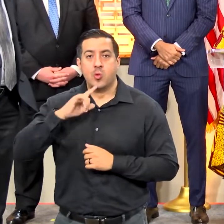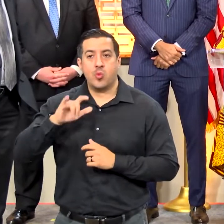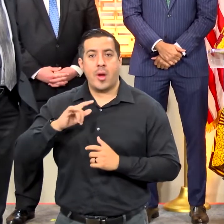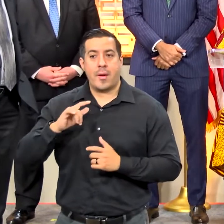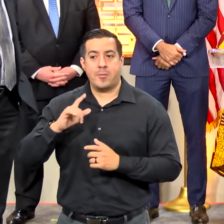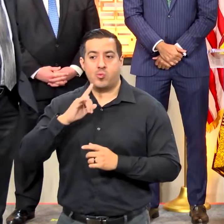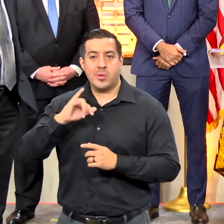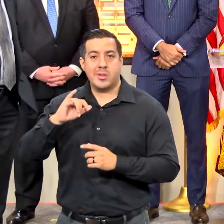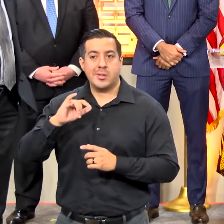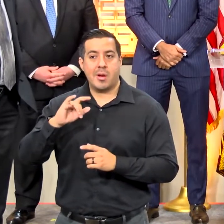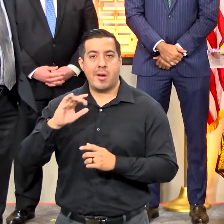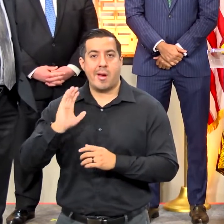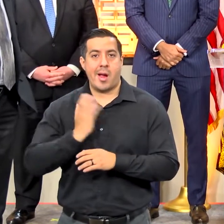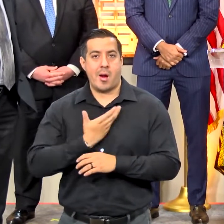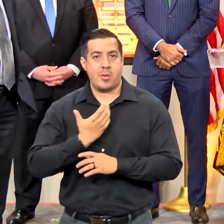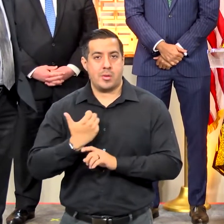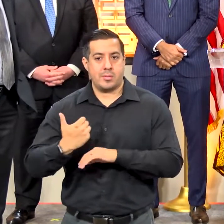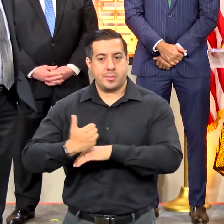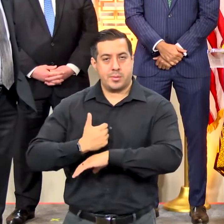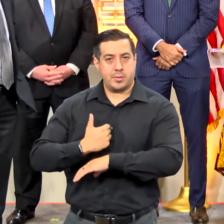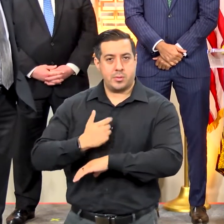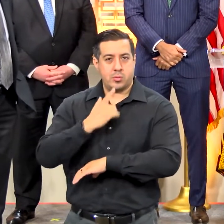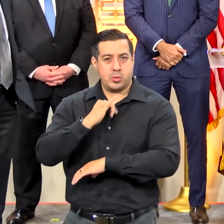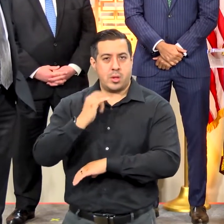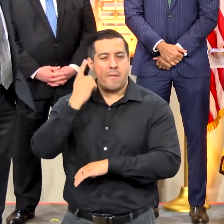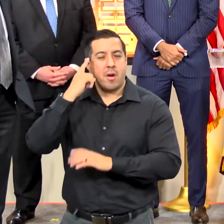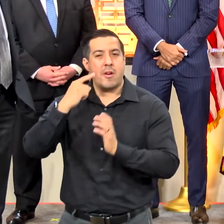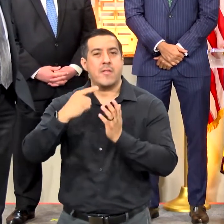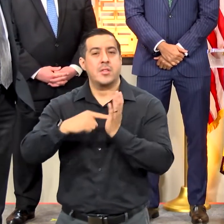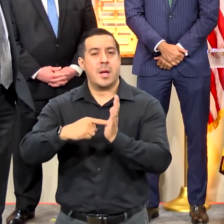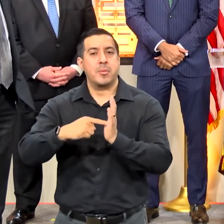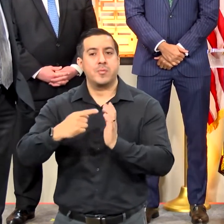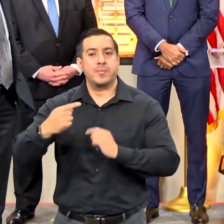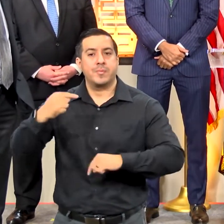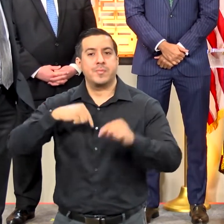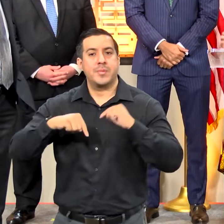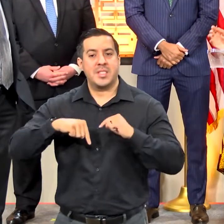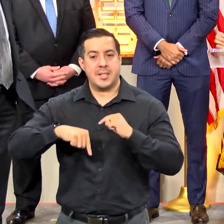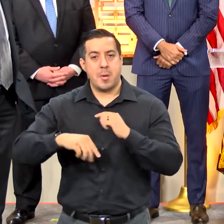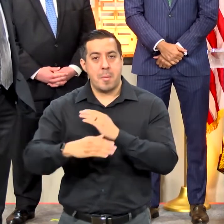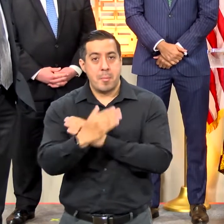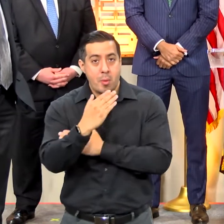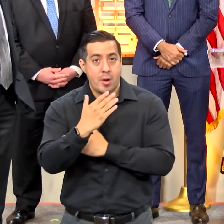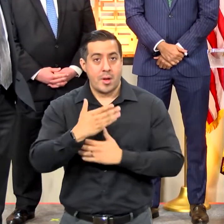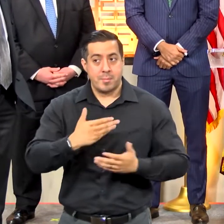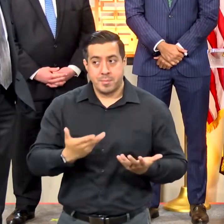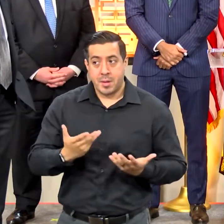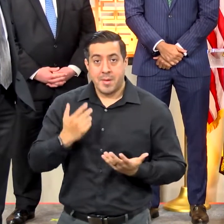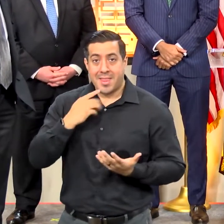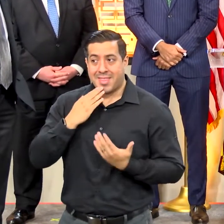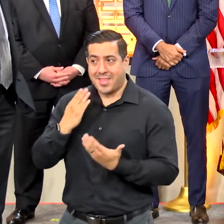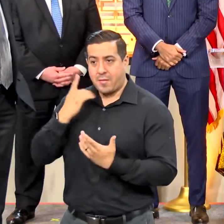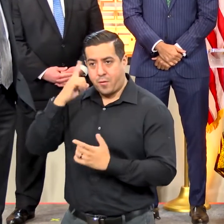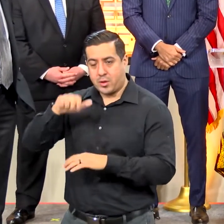unto ourselves. And if I can back up to this morning's item, and thank you, Mayor Turner, for placing this on the agenda for the